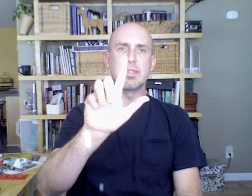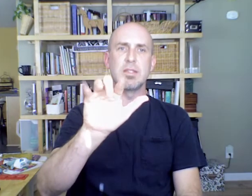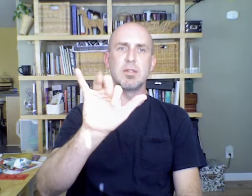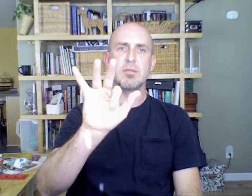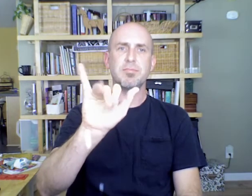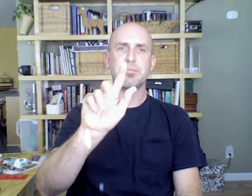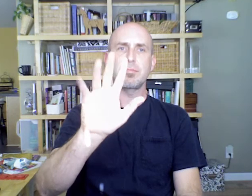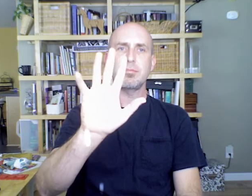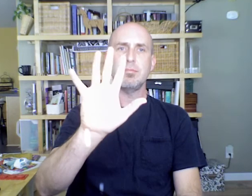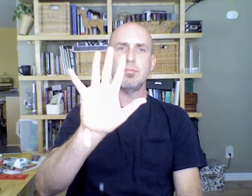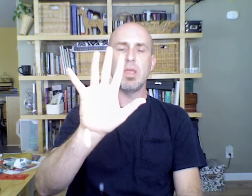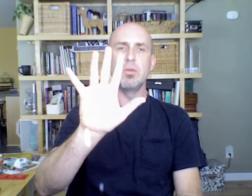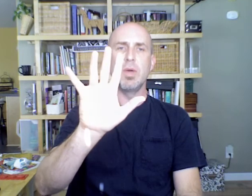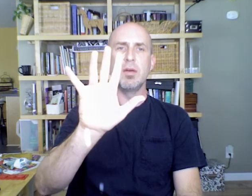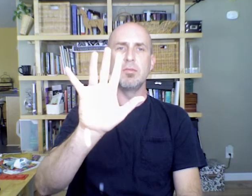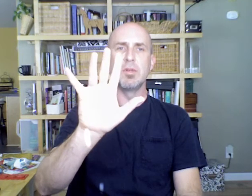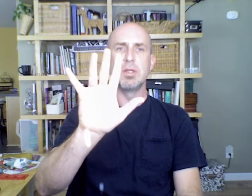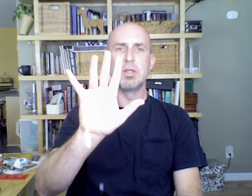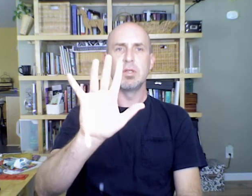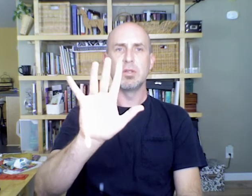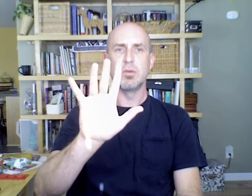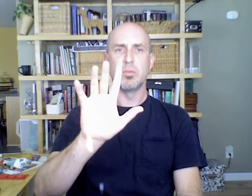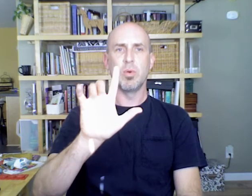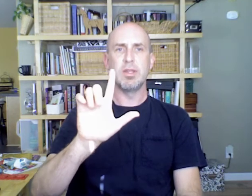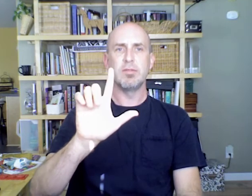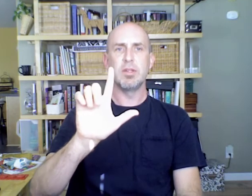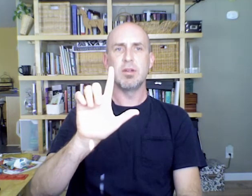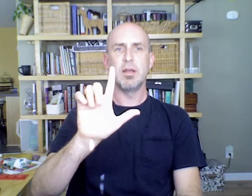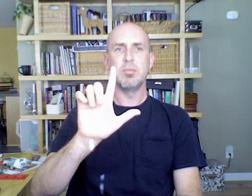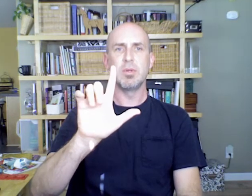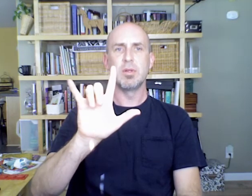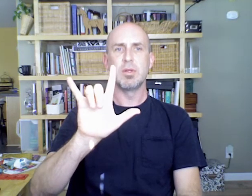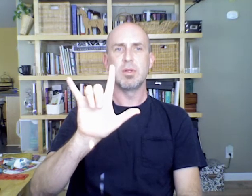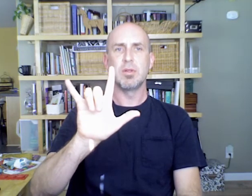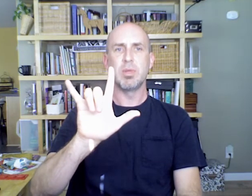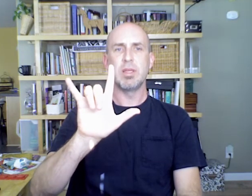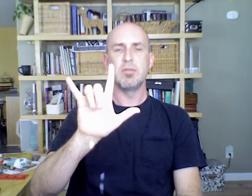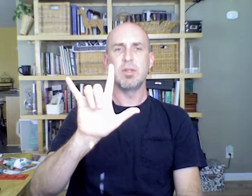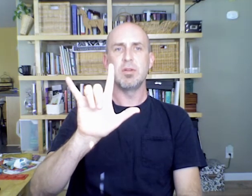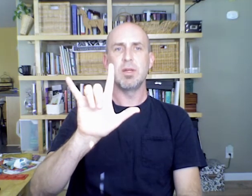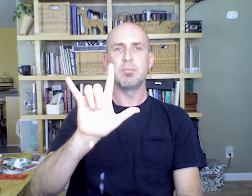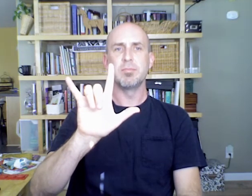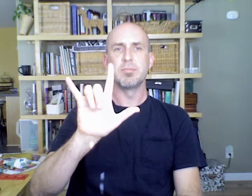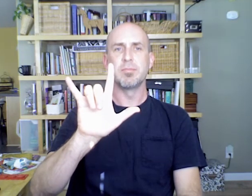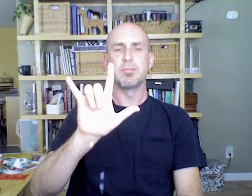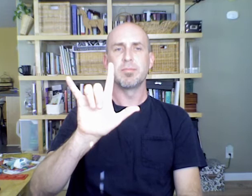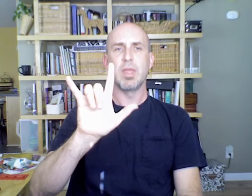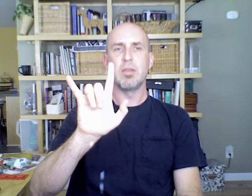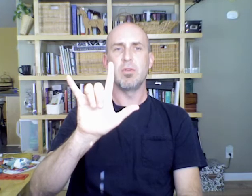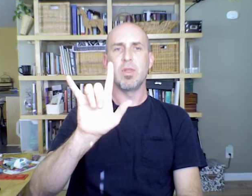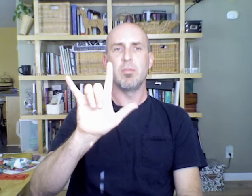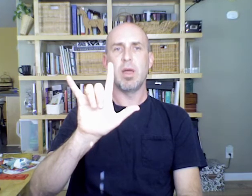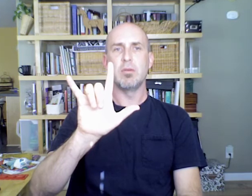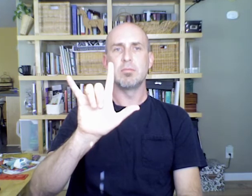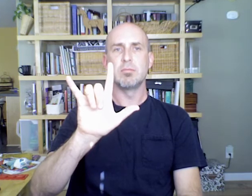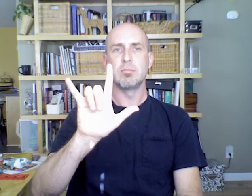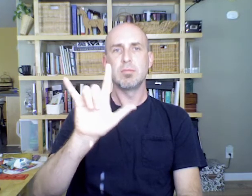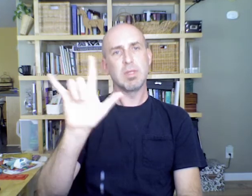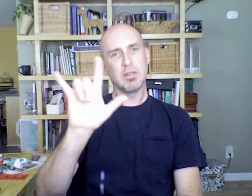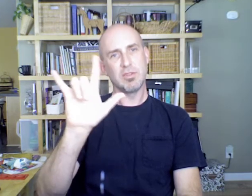clear. You have your pointy finger up, your pinky finger up, and your thumb out. And kind of